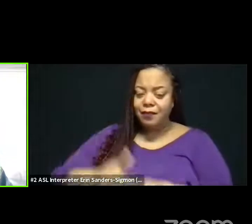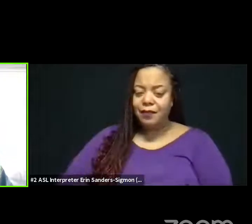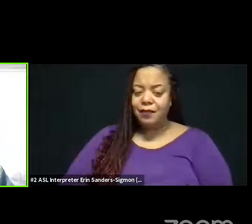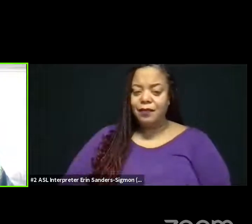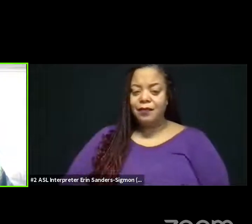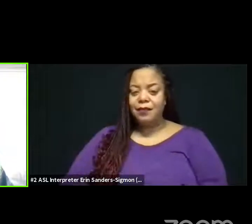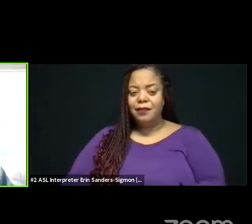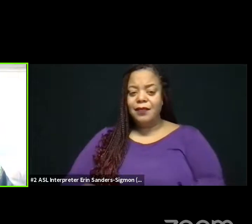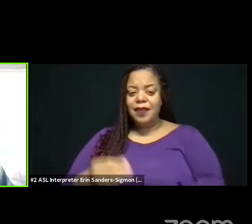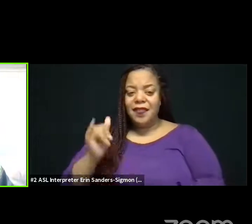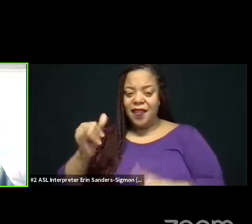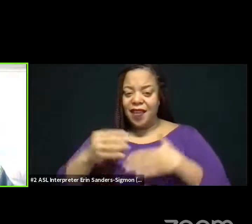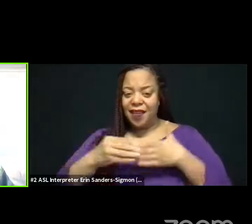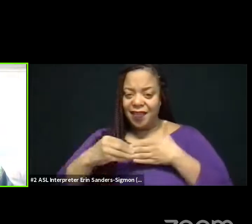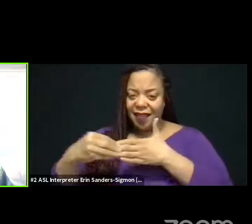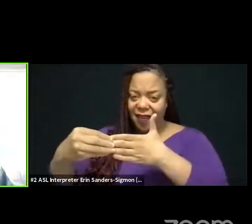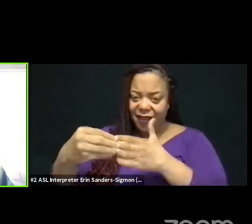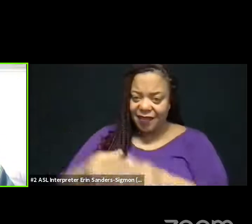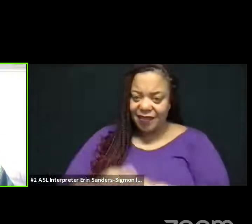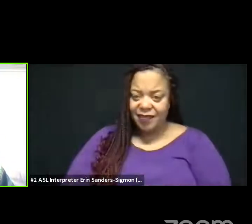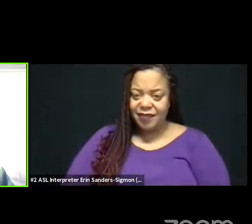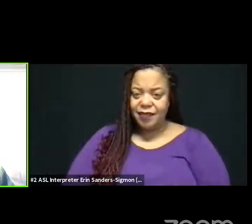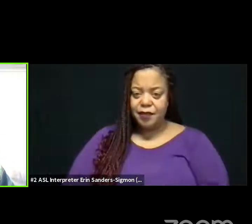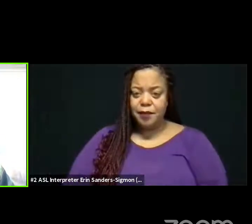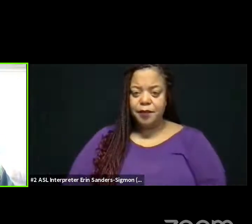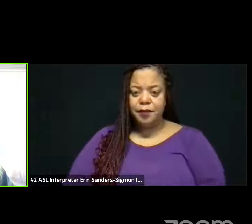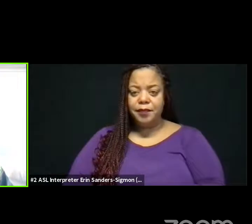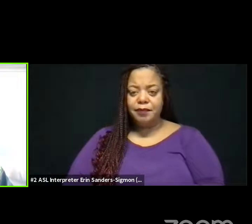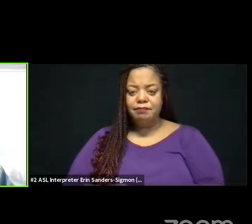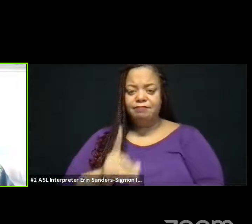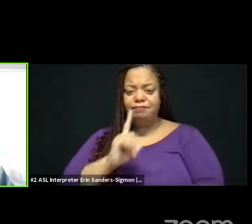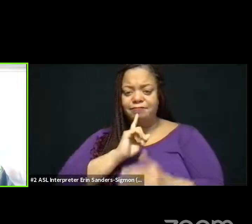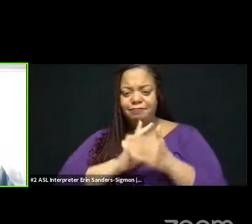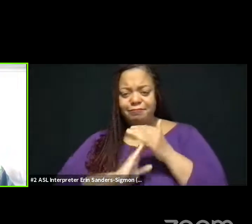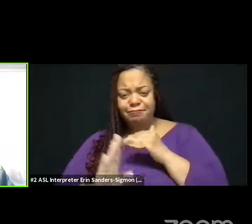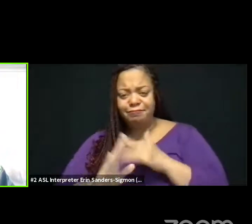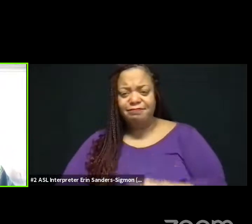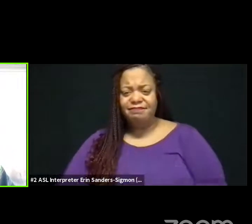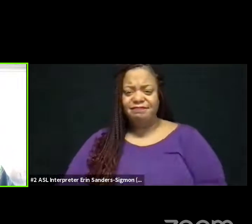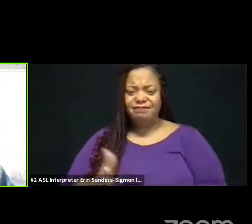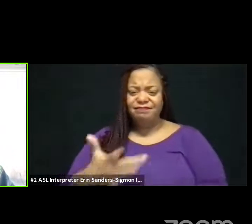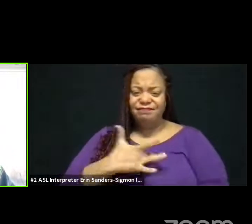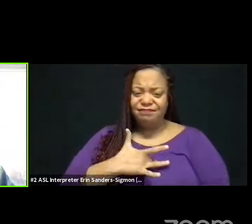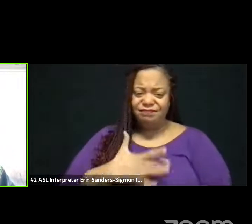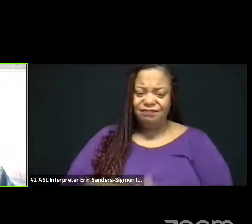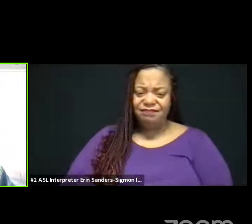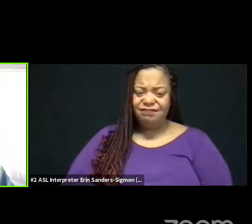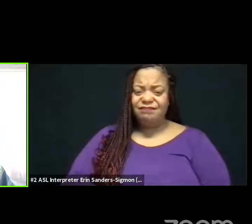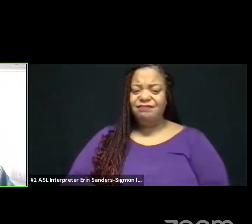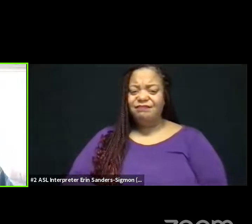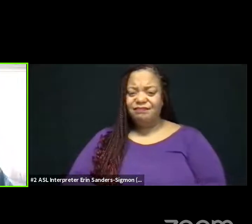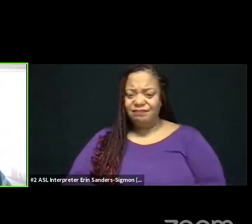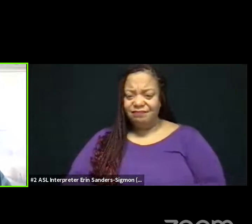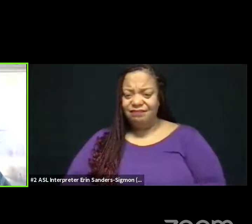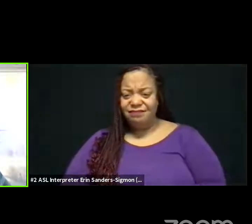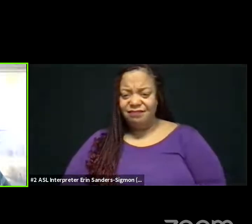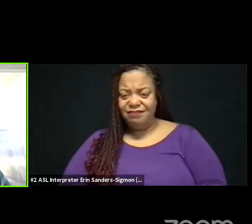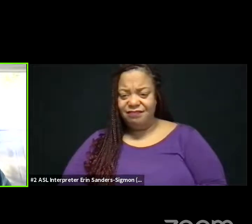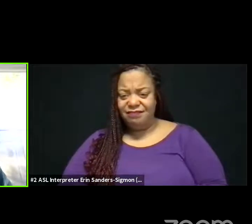our excellence, our humility and heart to the learning process every single day.